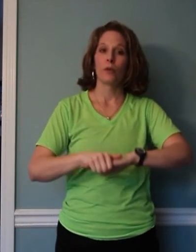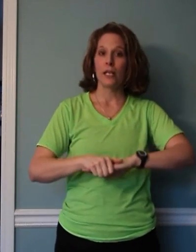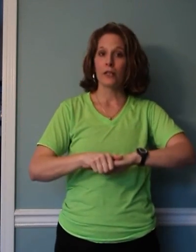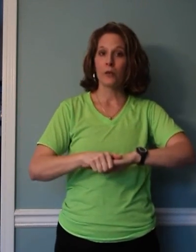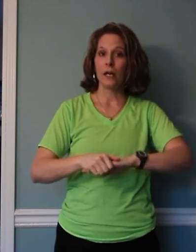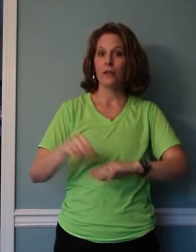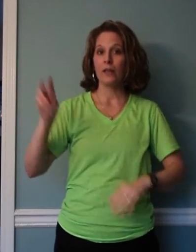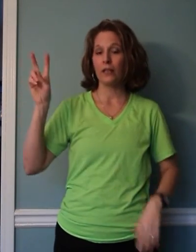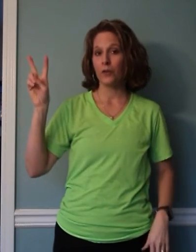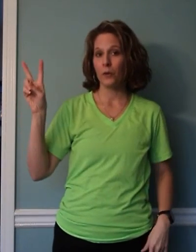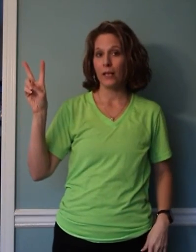British Queen Victoria